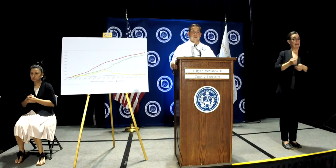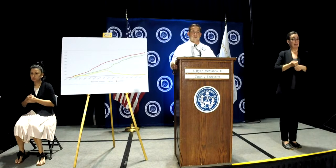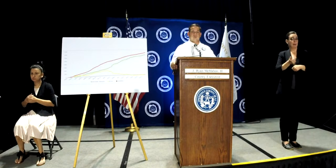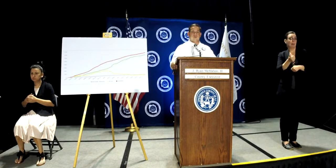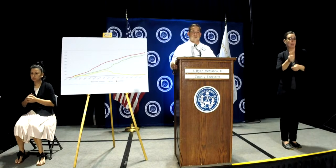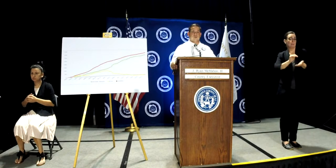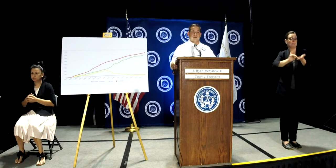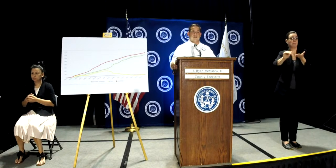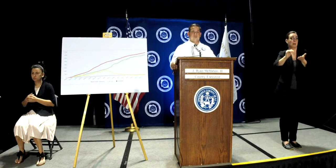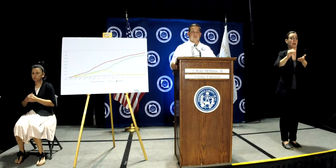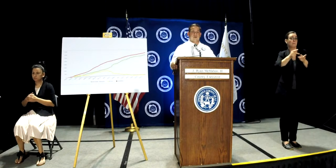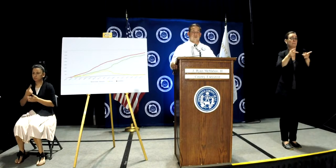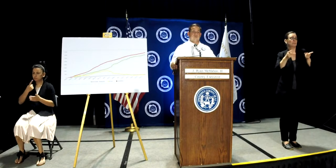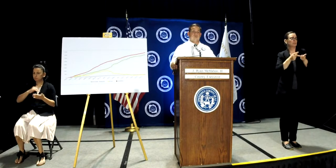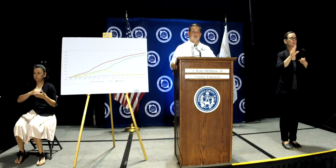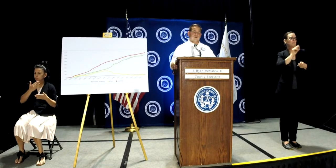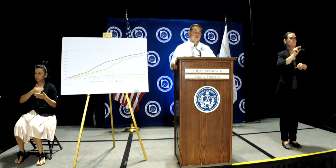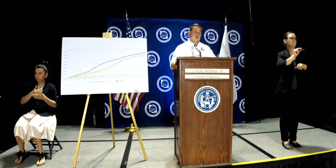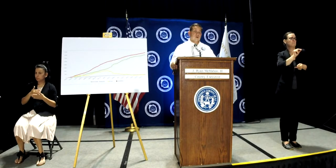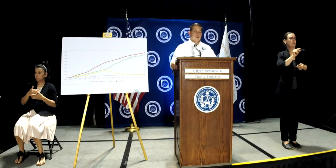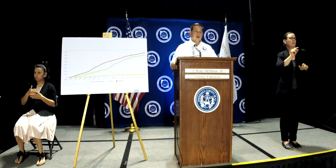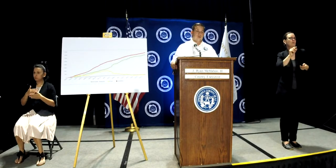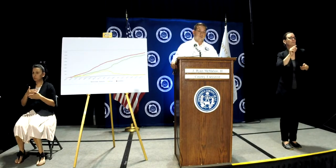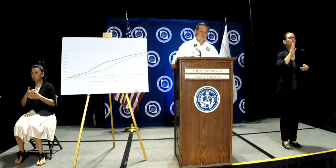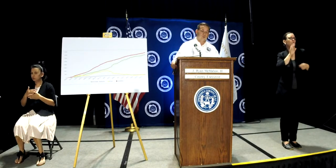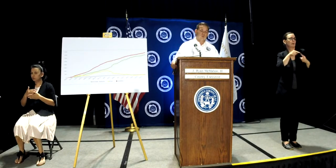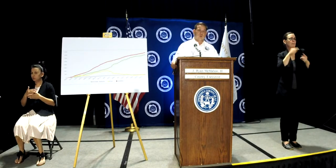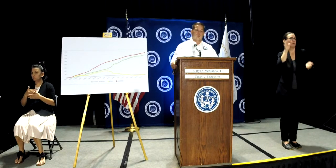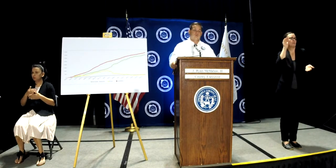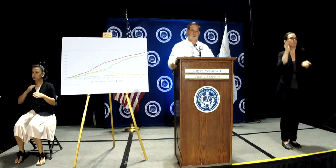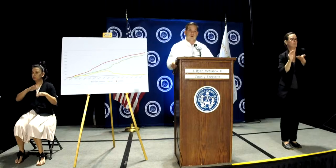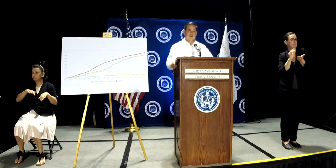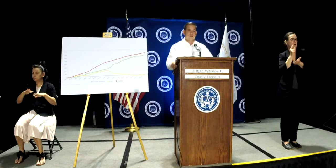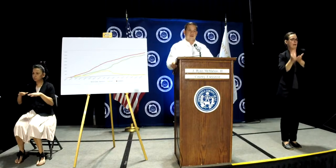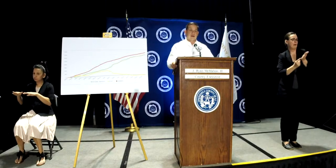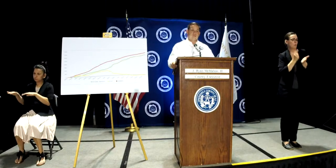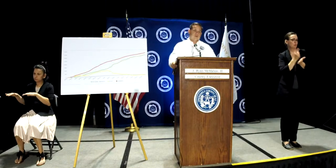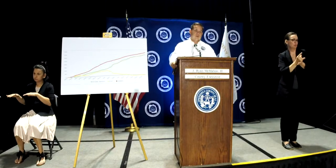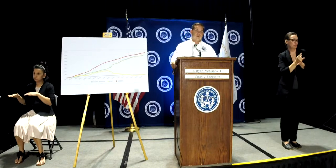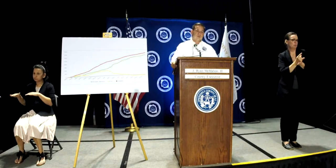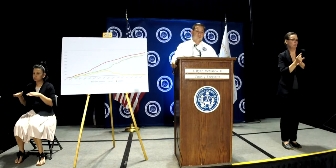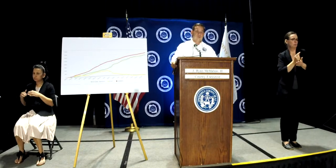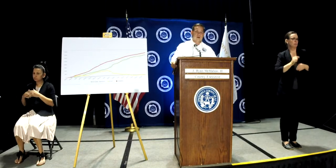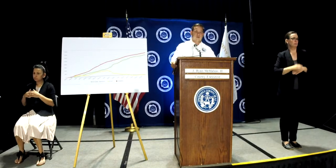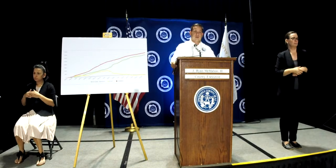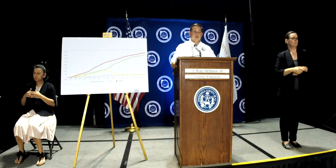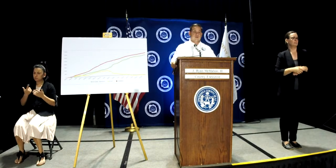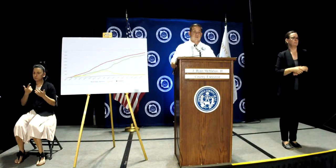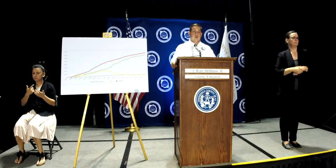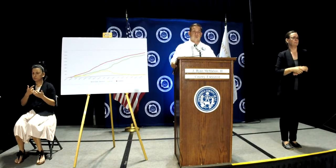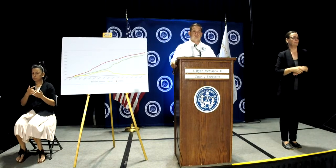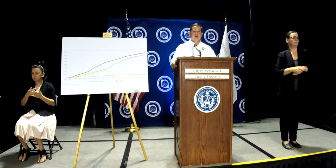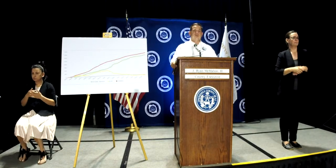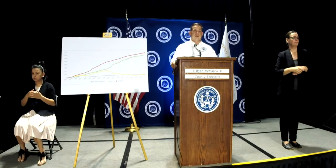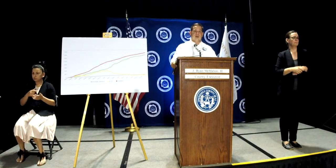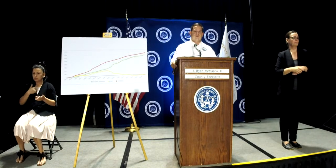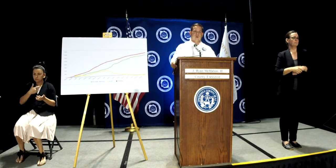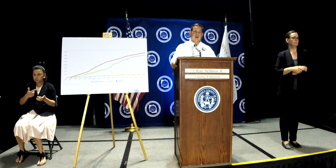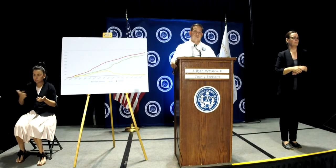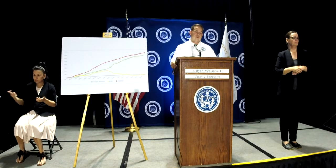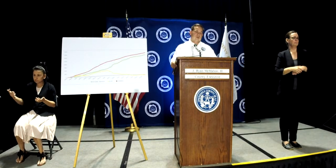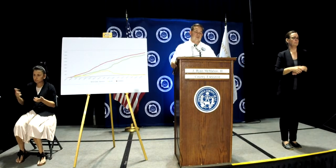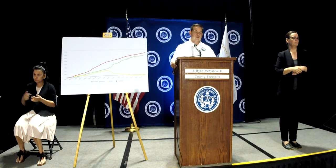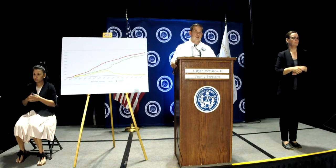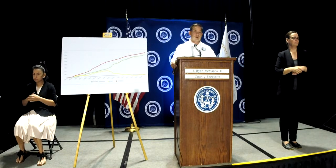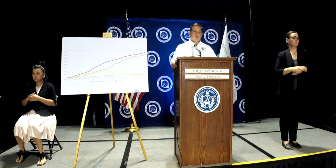ago the union came to us with some concepts about different furloughs. Those wouldn't work for us at the time. My understanding is they might have reached out today to have